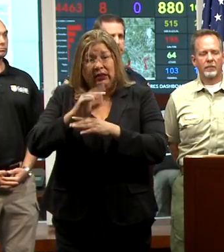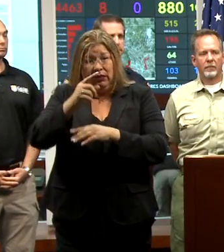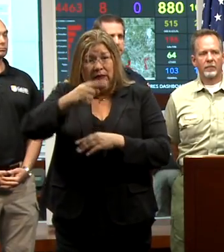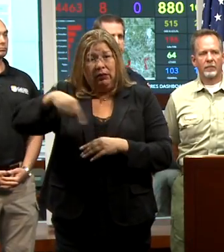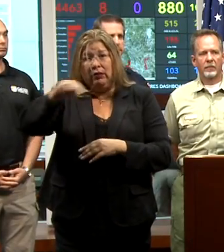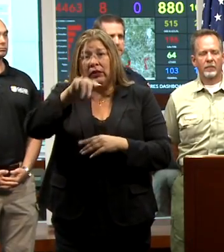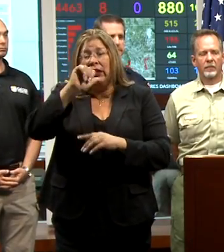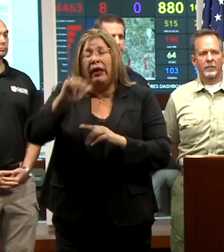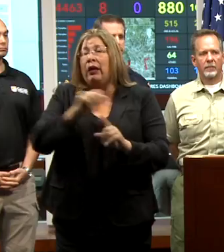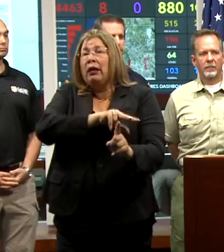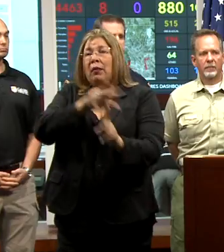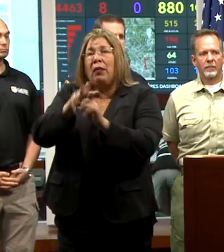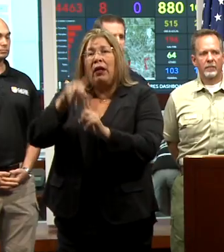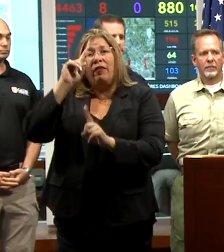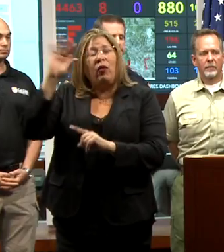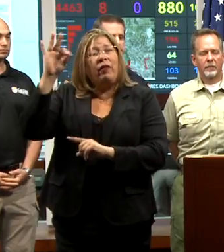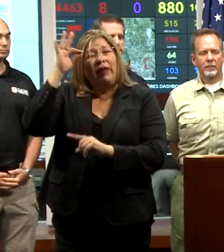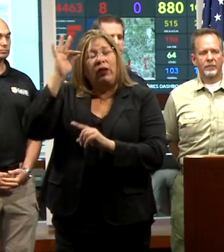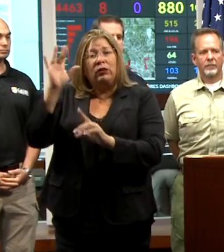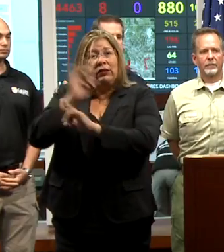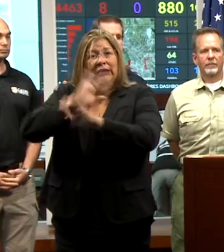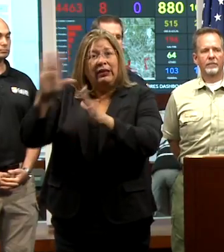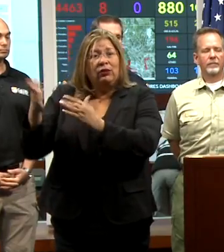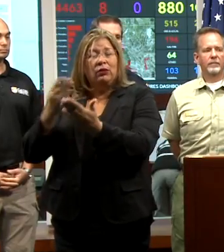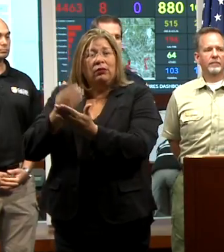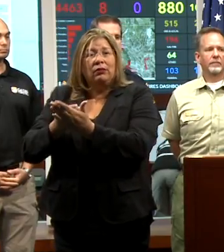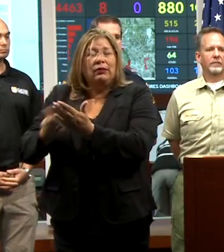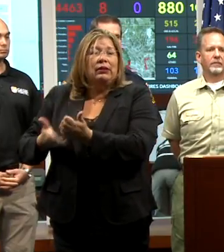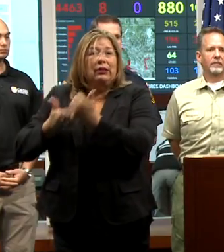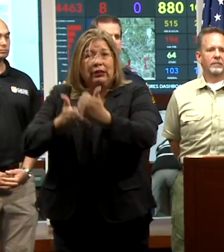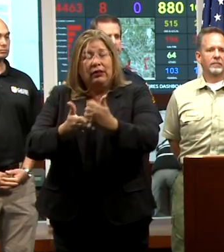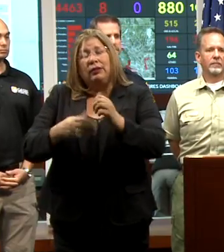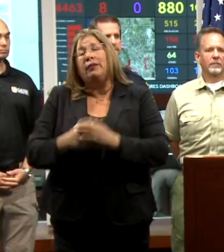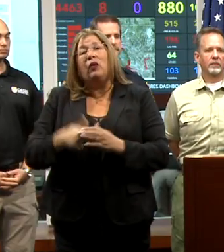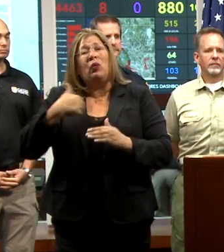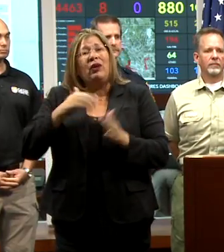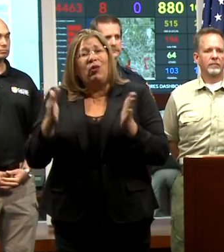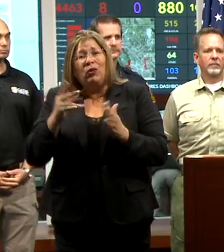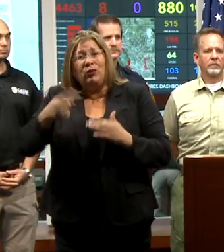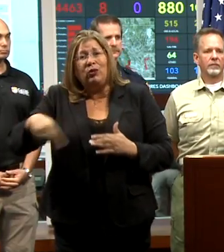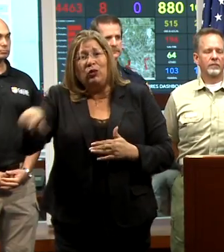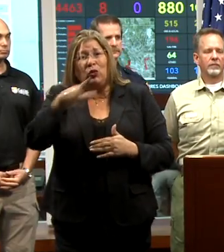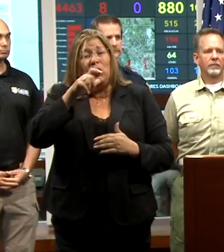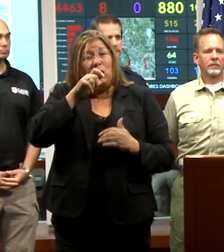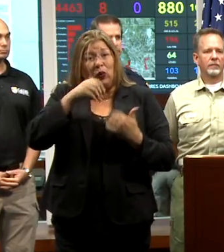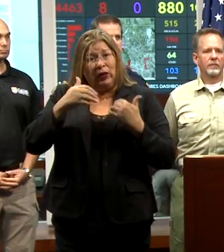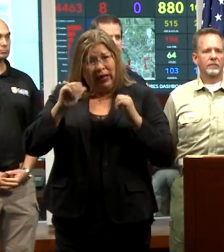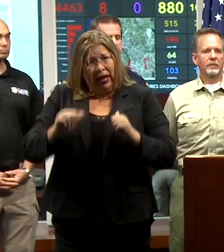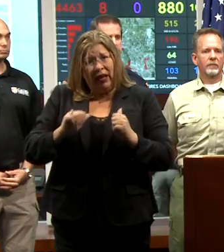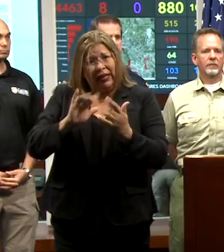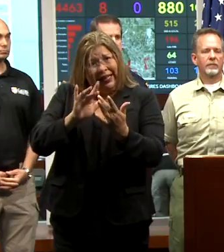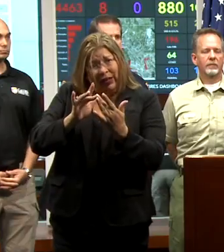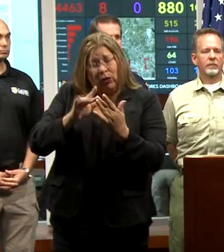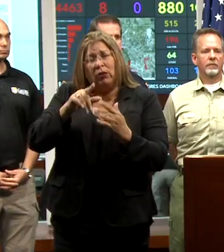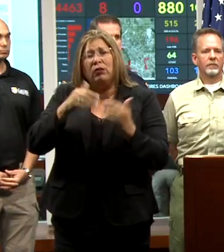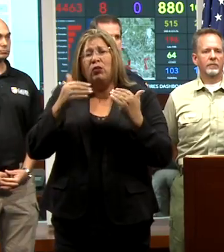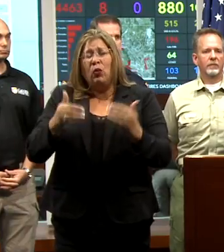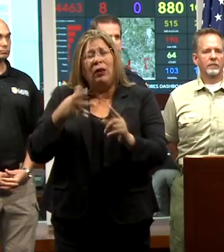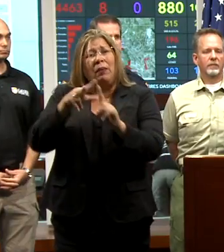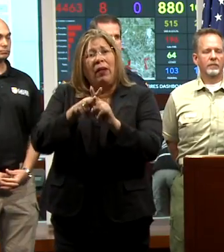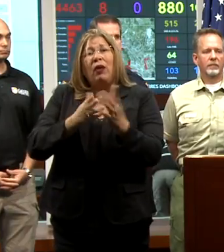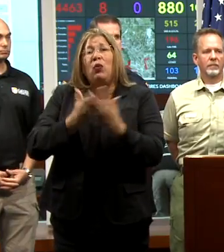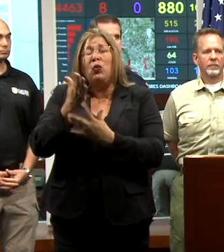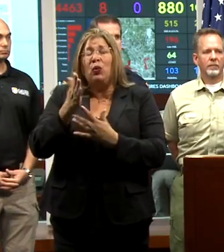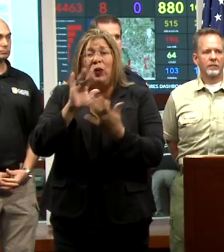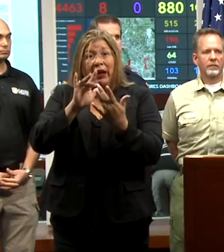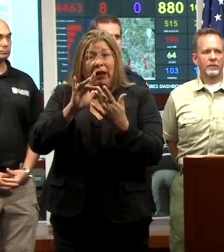for federal disaster assistance. We encourage individuals who have access to the internet to apply online